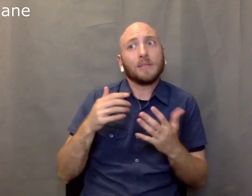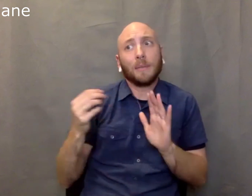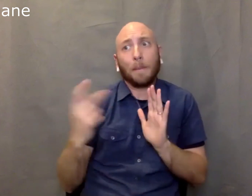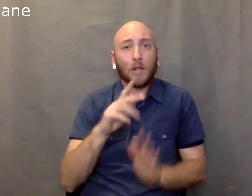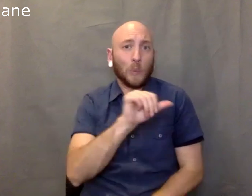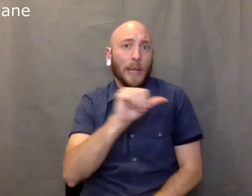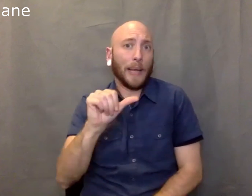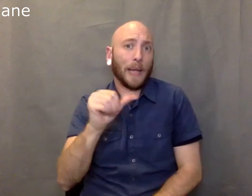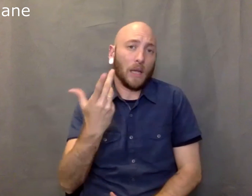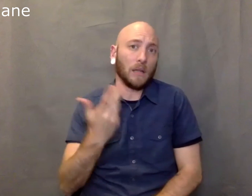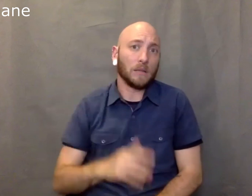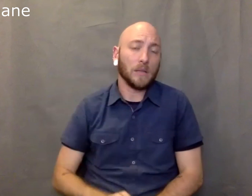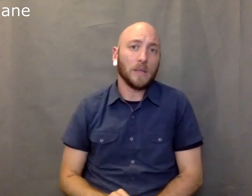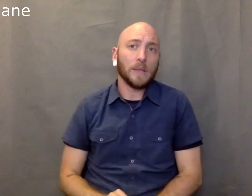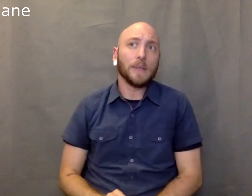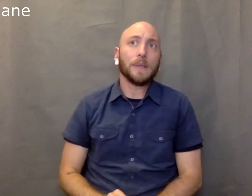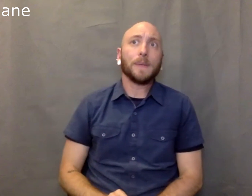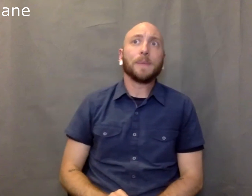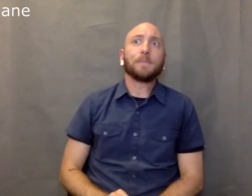that. So yeah.